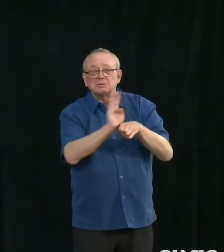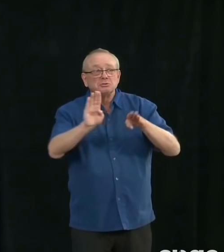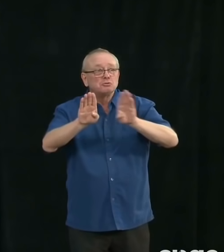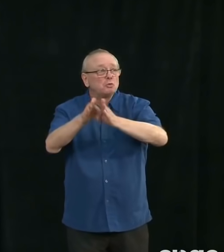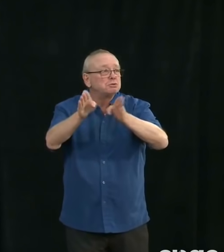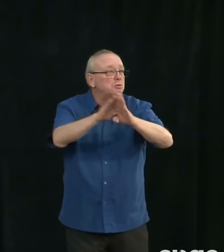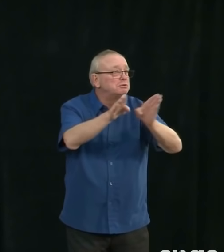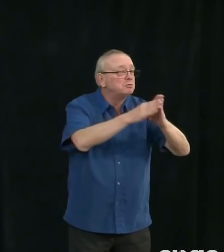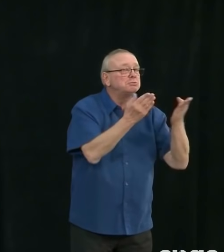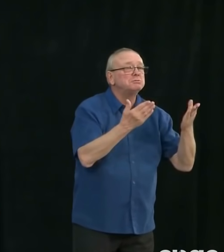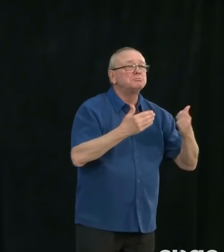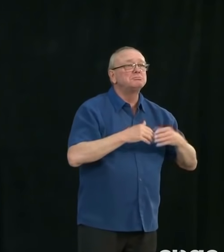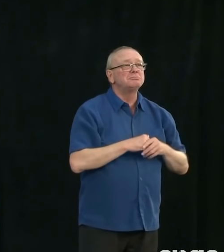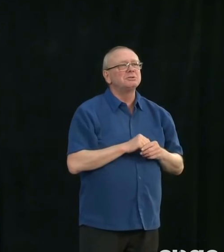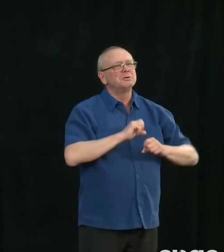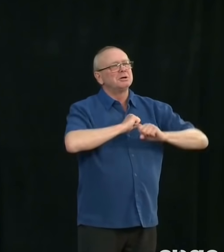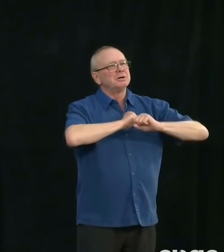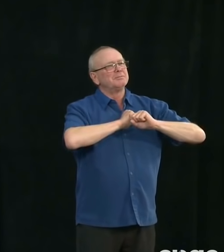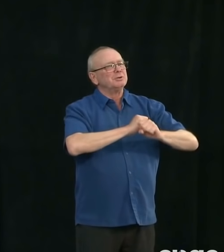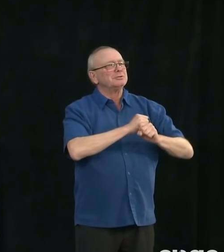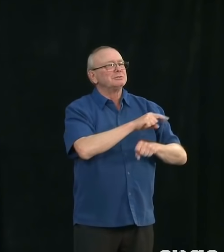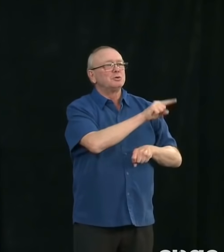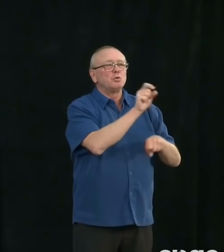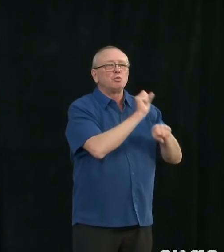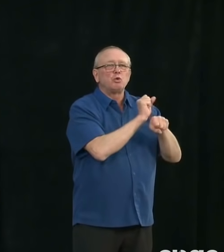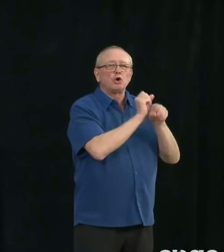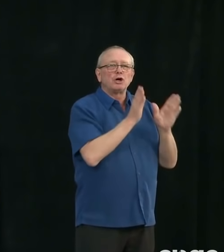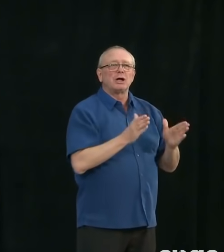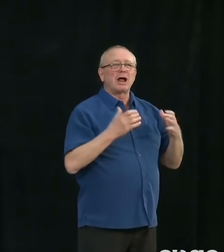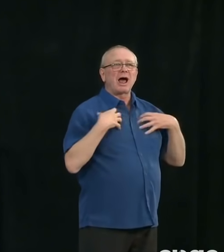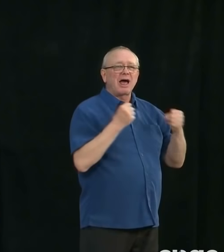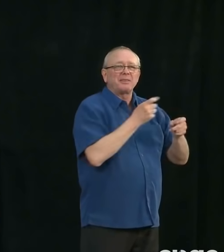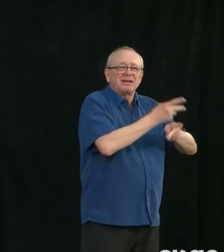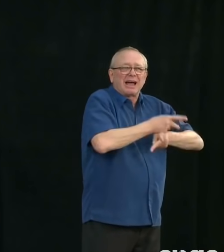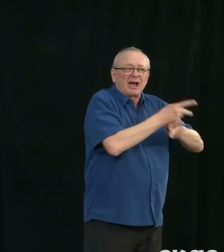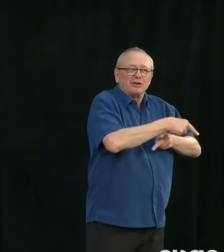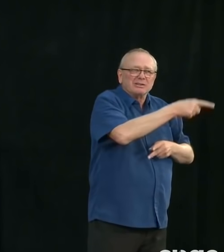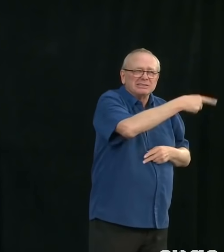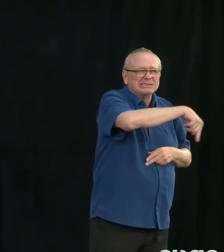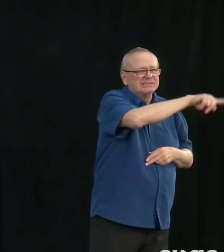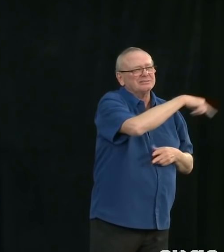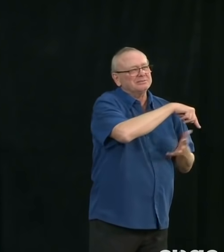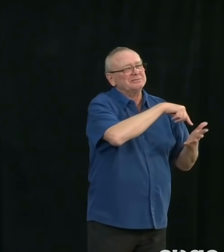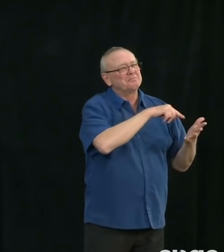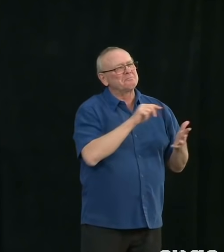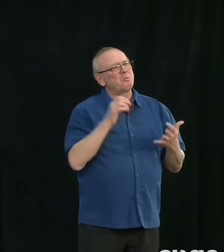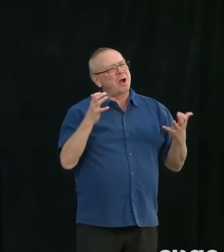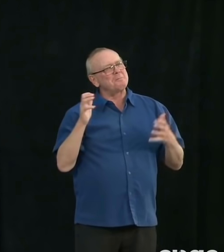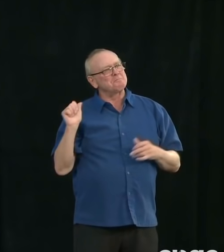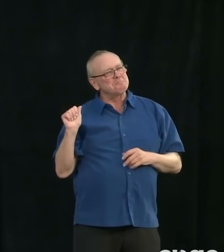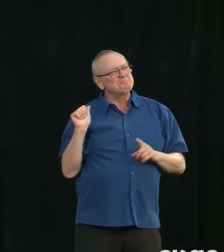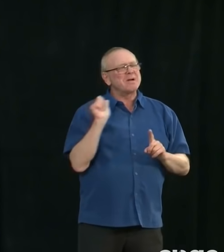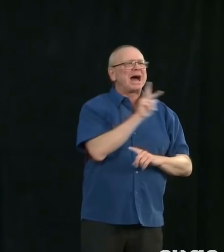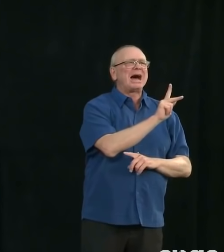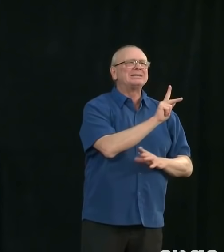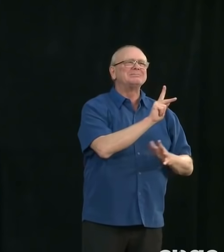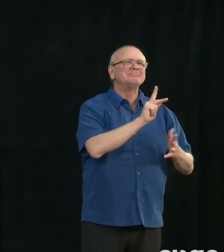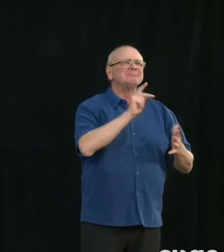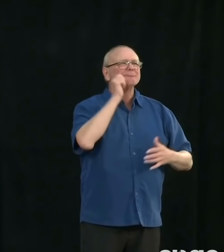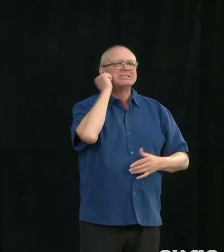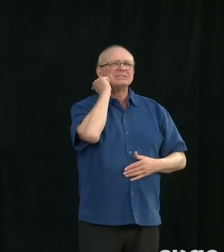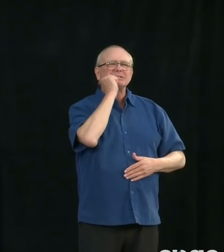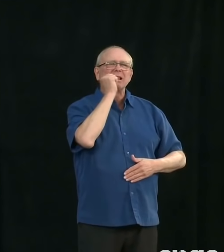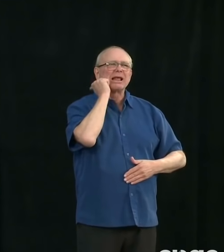protect healthcare and frontline providers, and ultimately, how we return to a new state of normal. By investing in